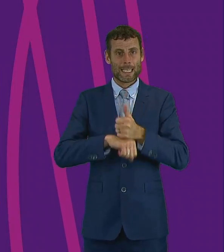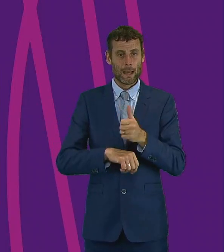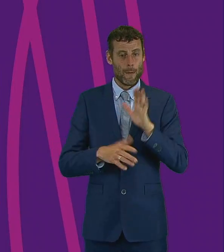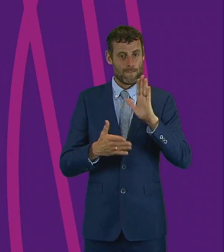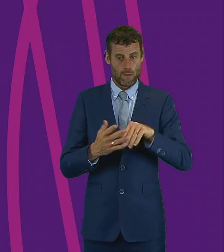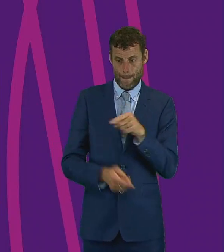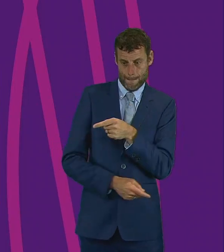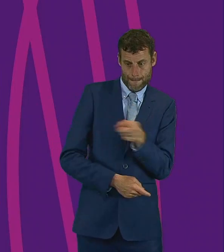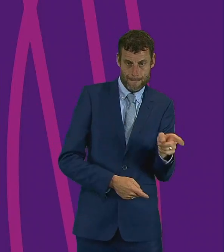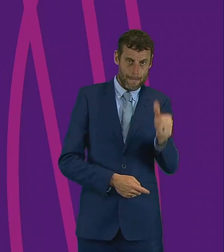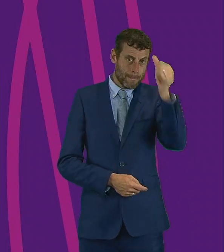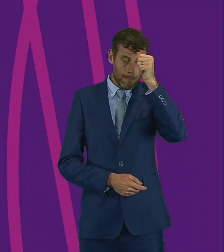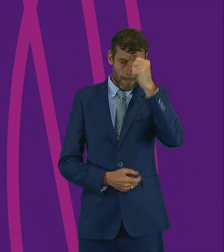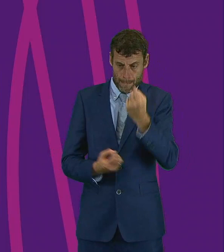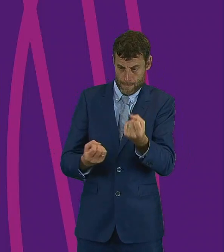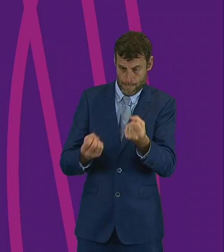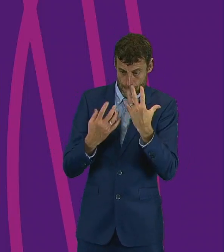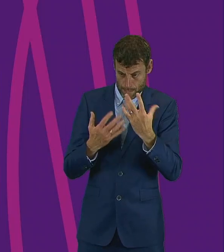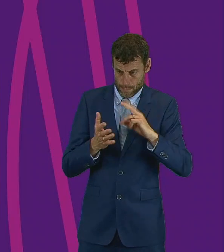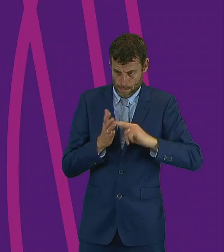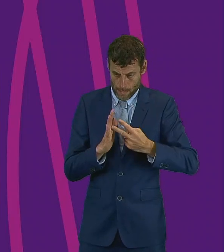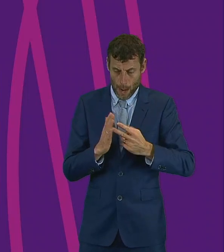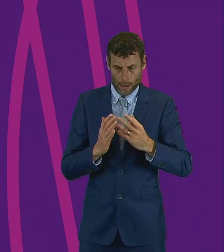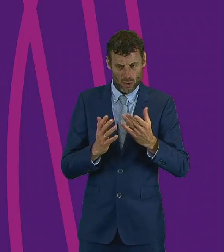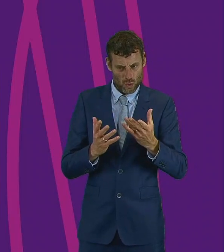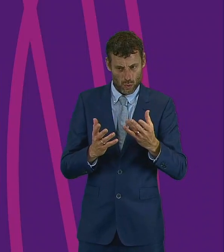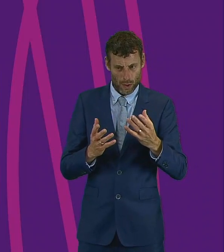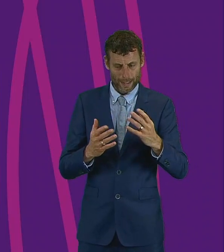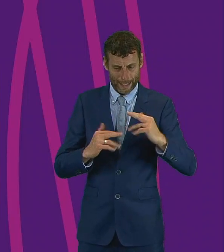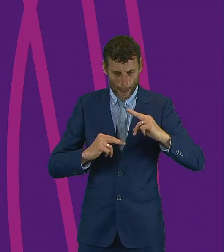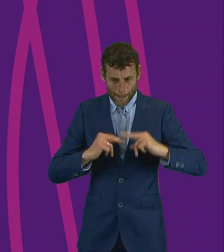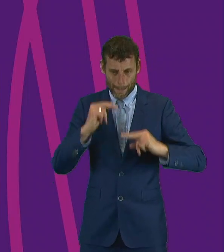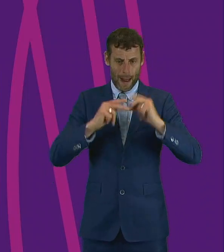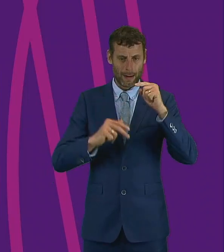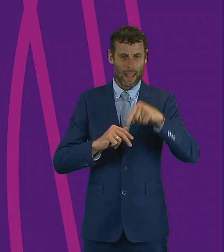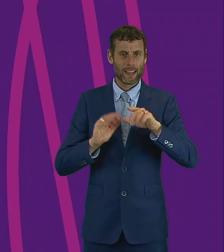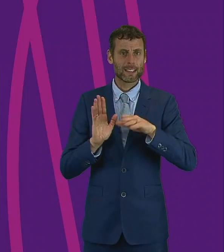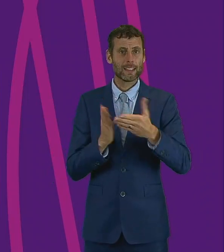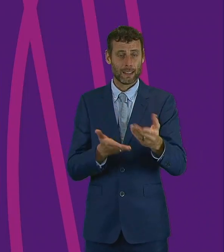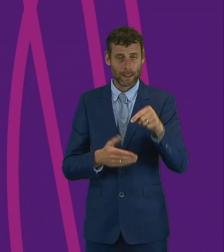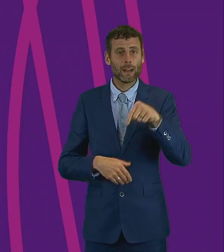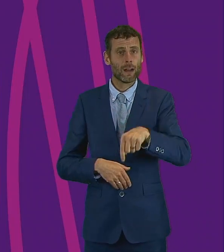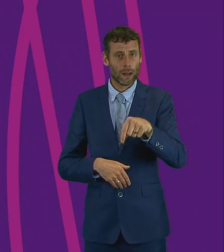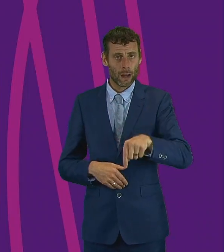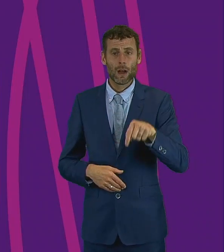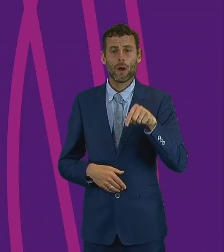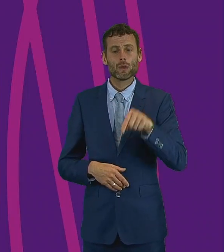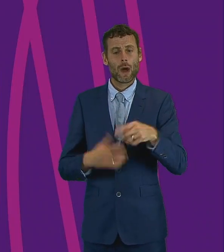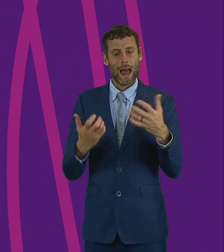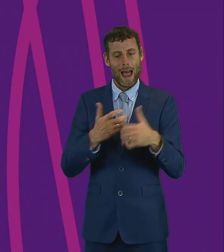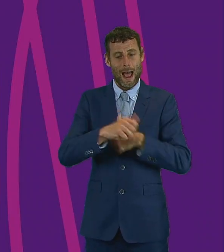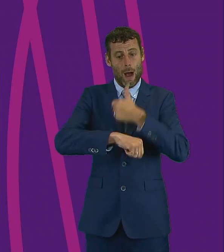protection workforce, and the way it does that is not new, and we've scaled it up